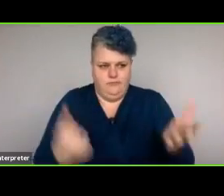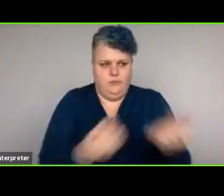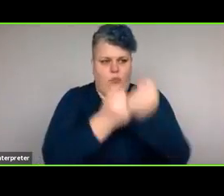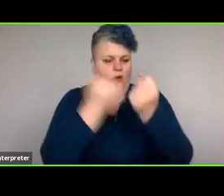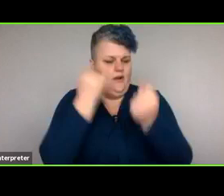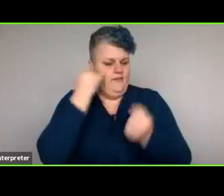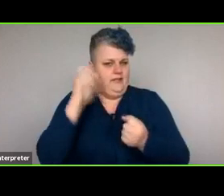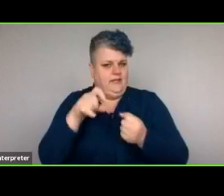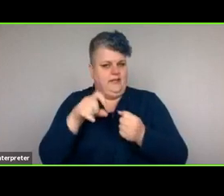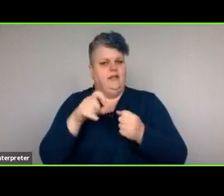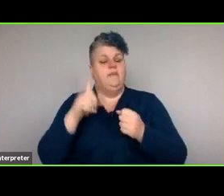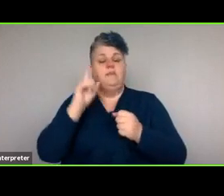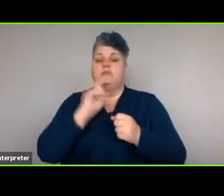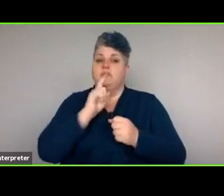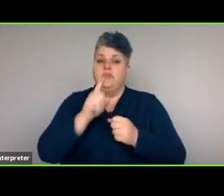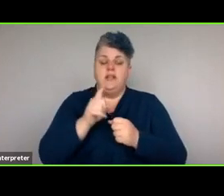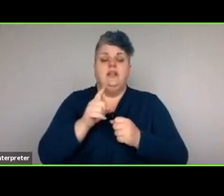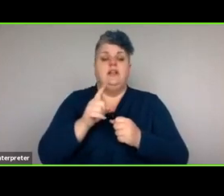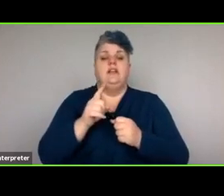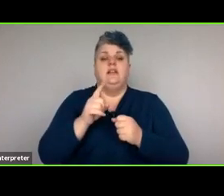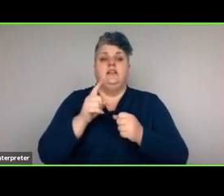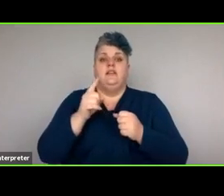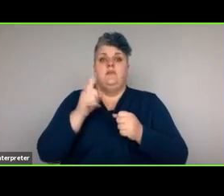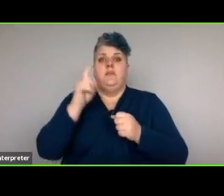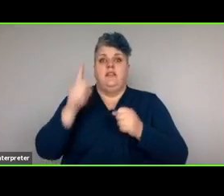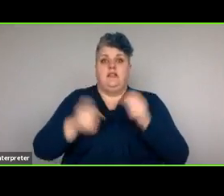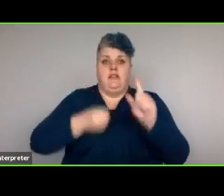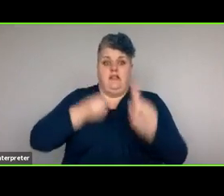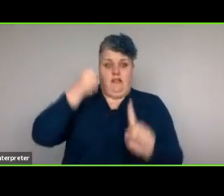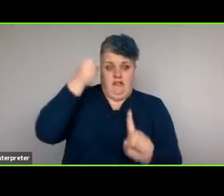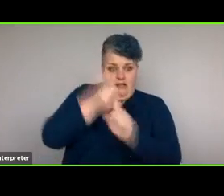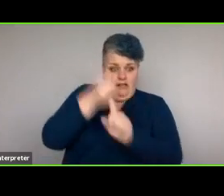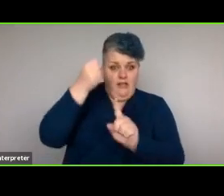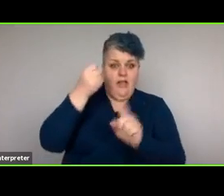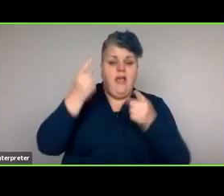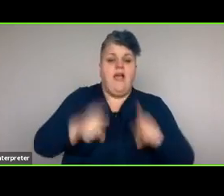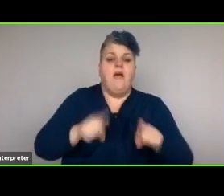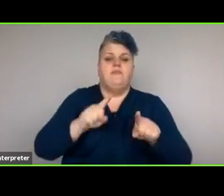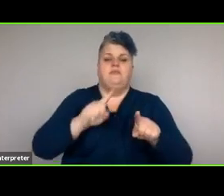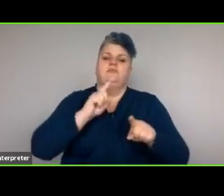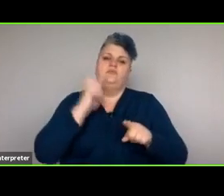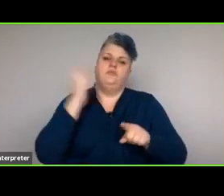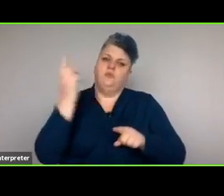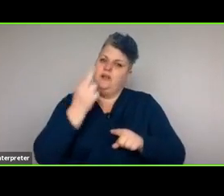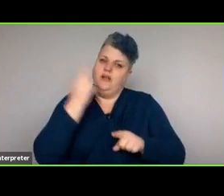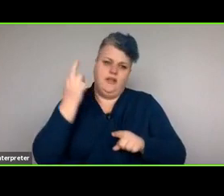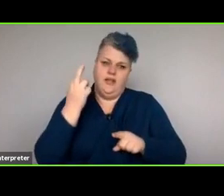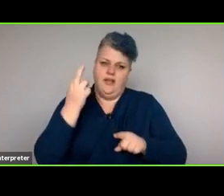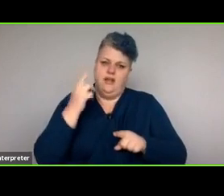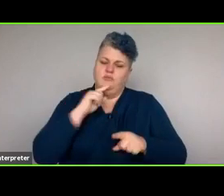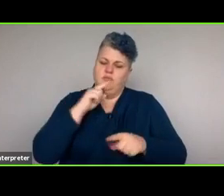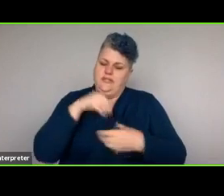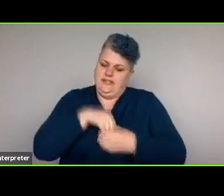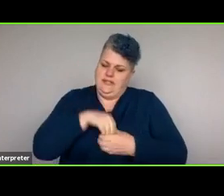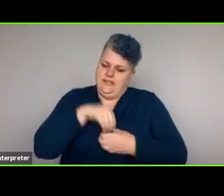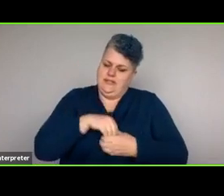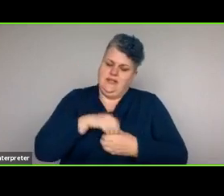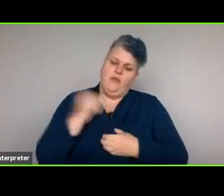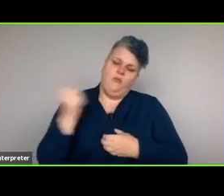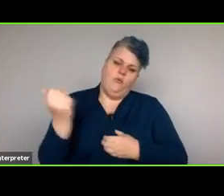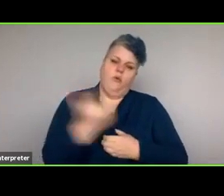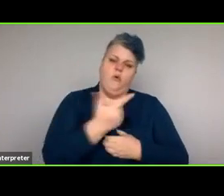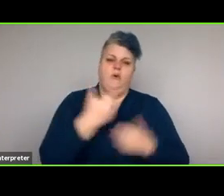that, when something like this happens, we all realize that ultimately, down to our core, we are simply human